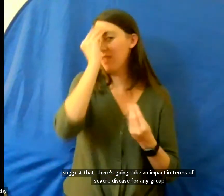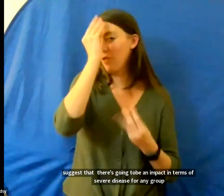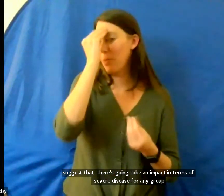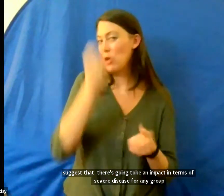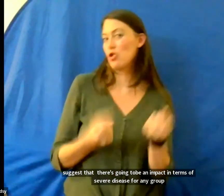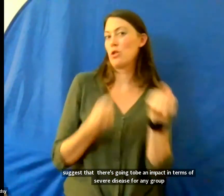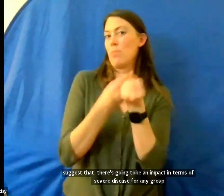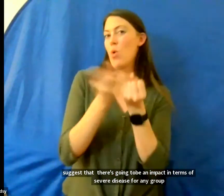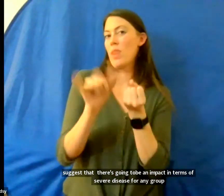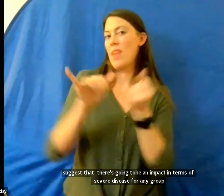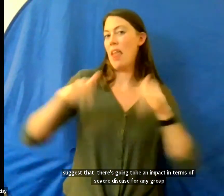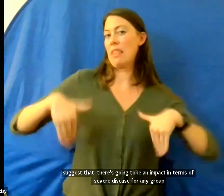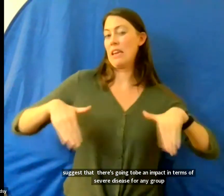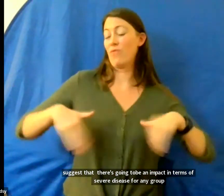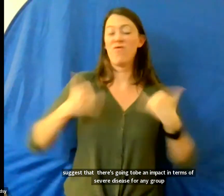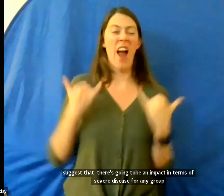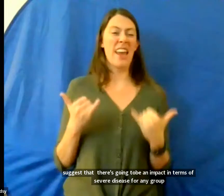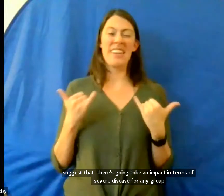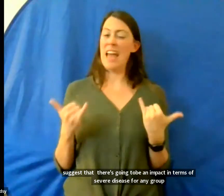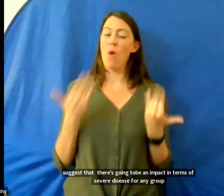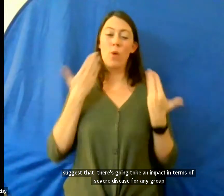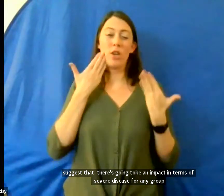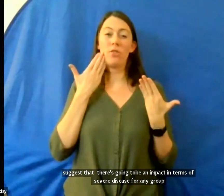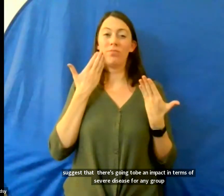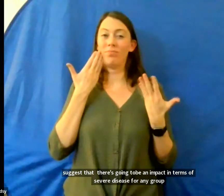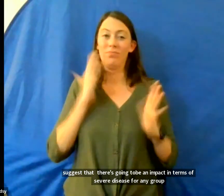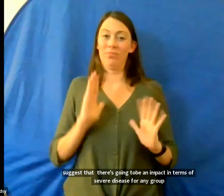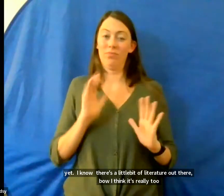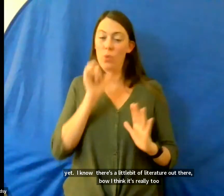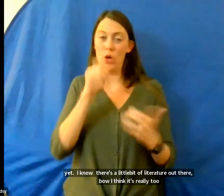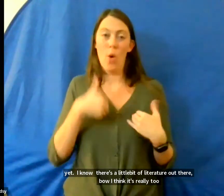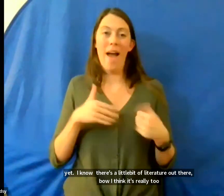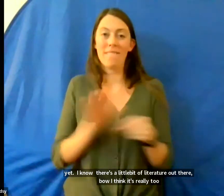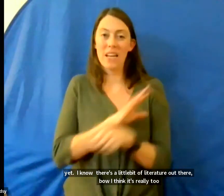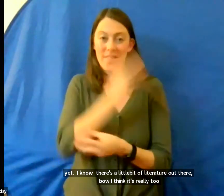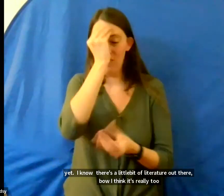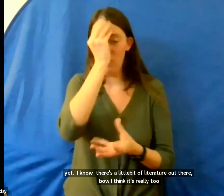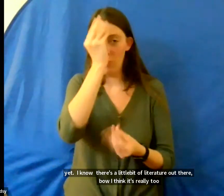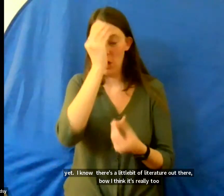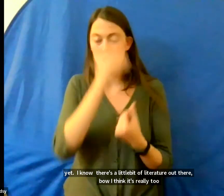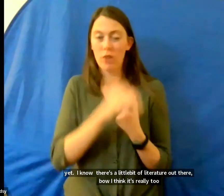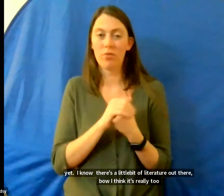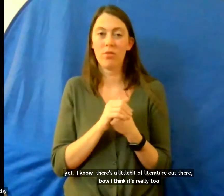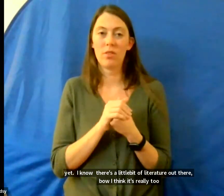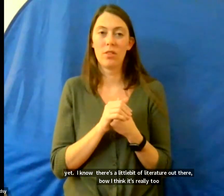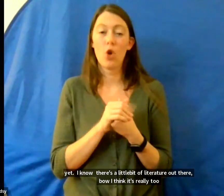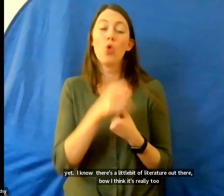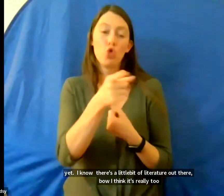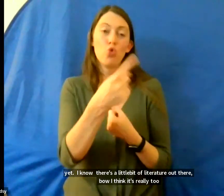it's really too soon to call. And as you sort of indicated, I mean, there's,